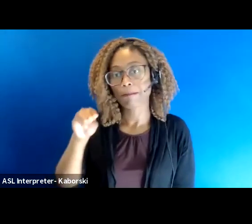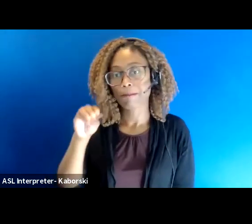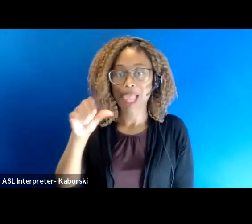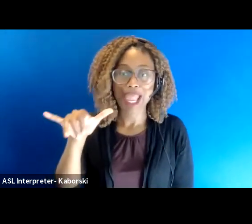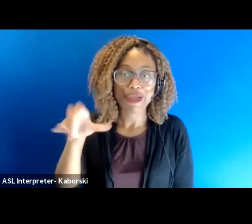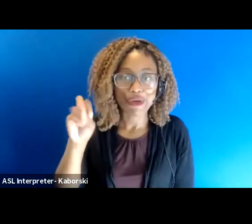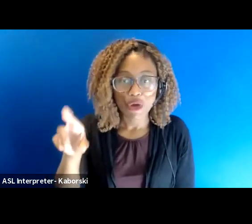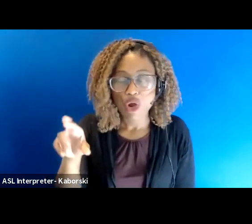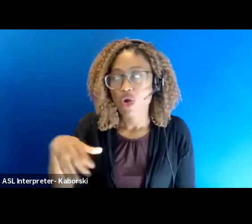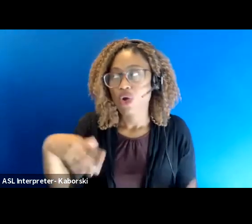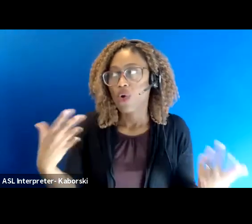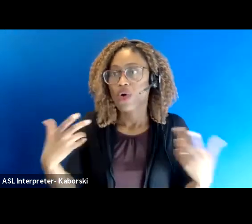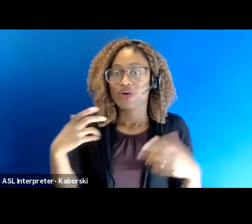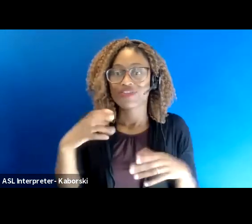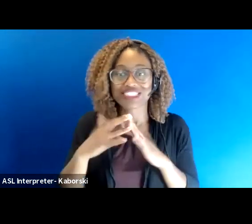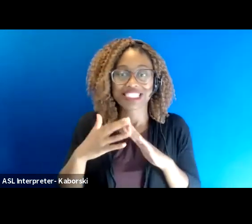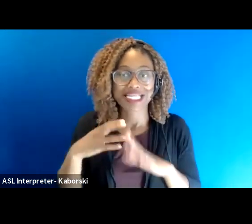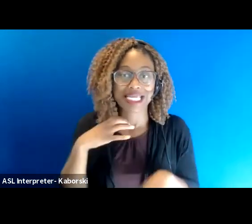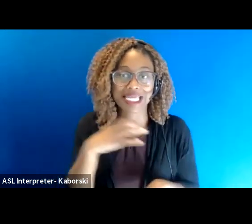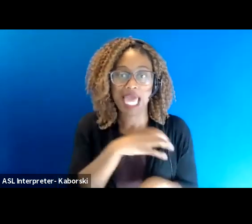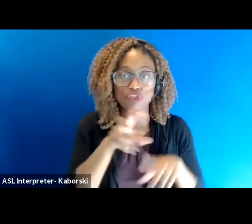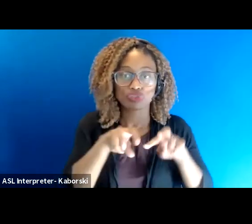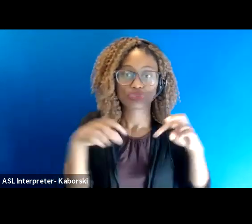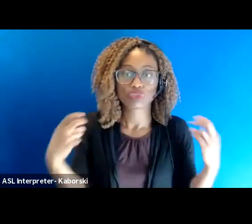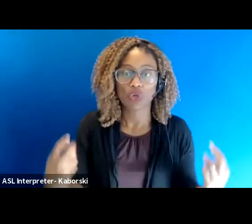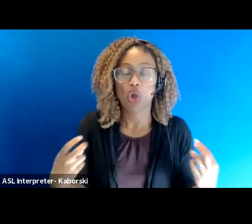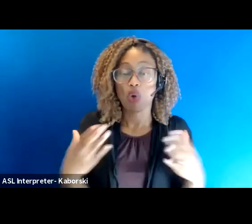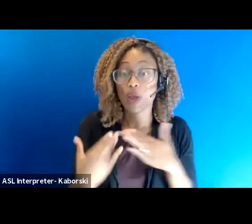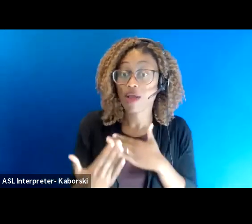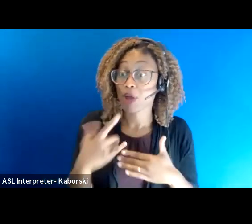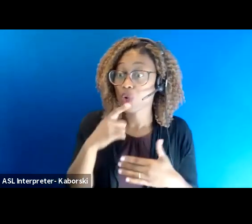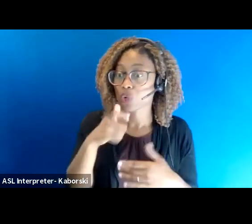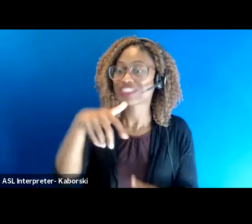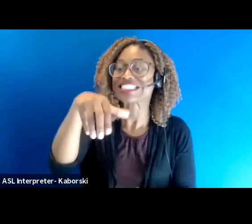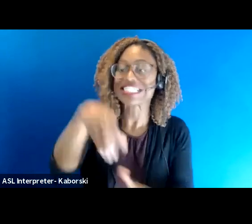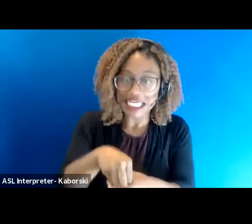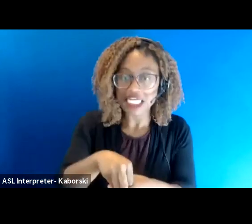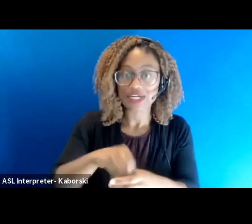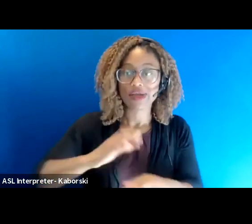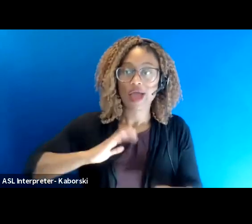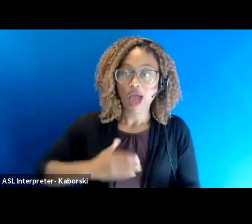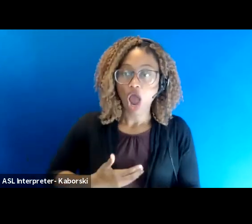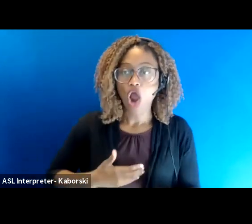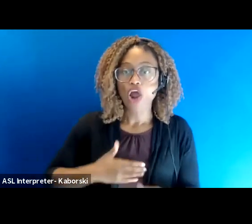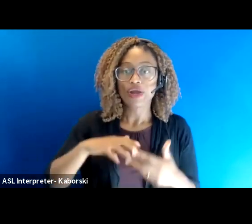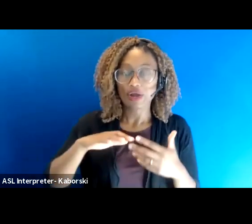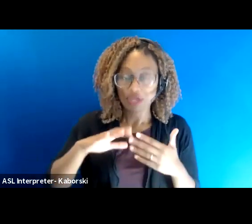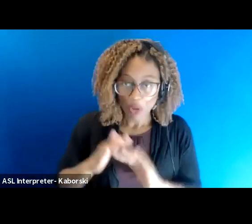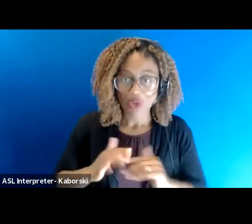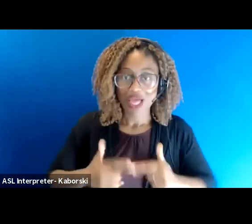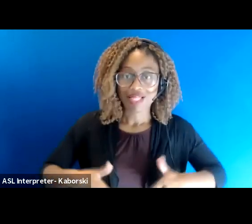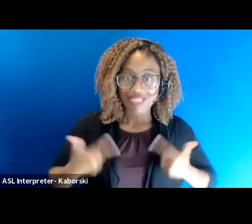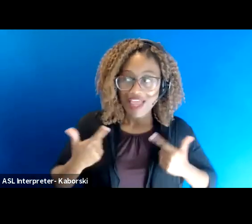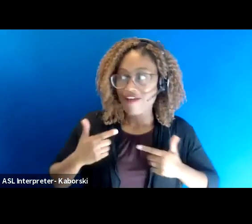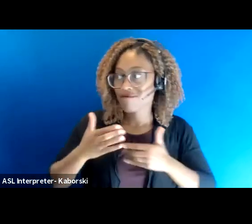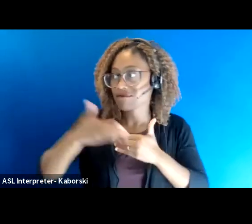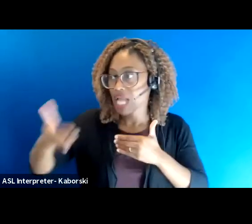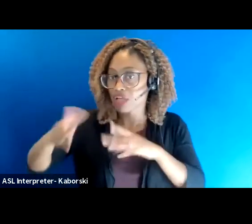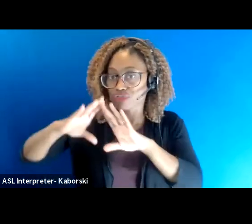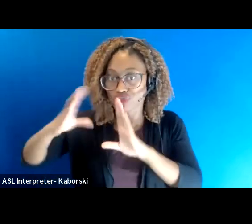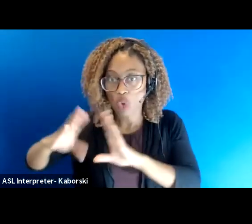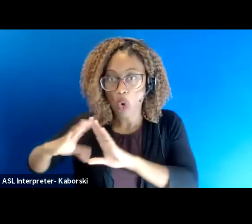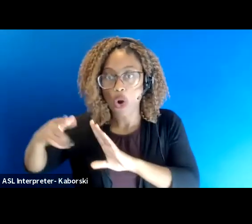council person or whatever they are, but are actually a part of our community and part of the people that are being affected